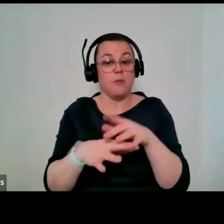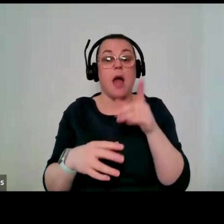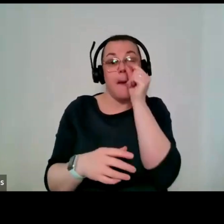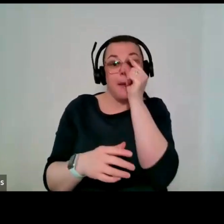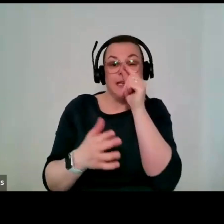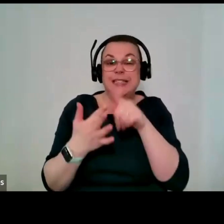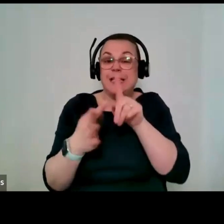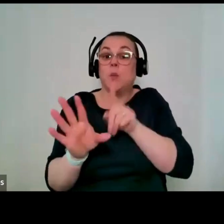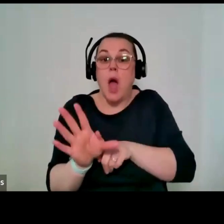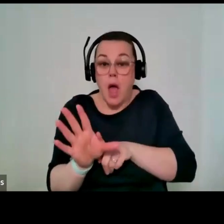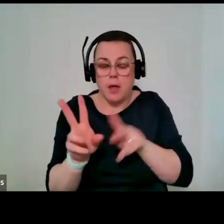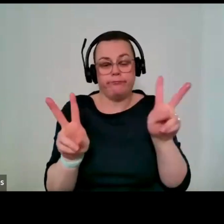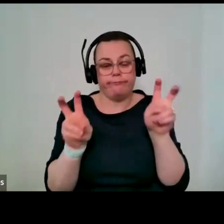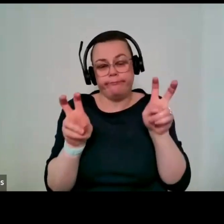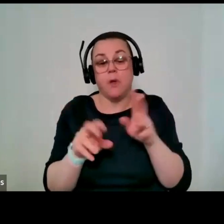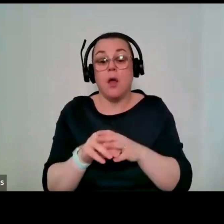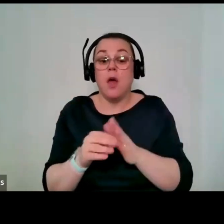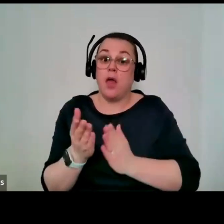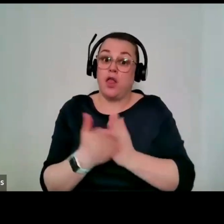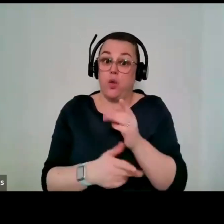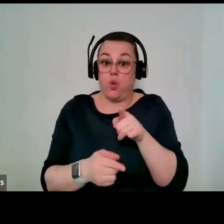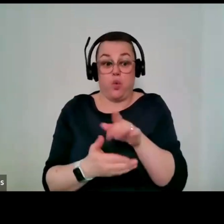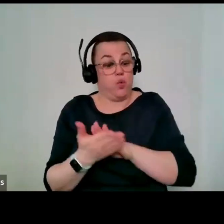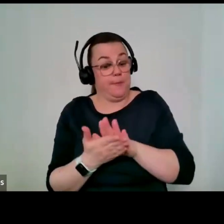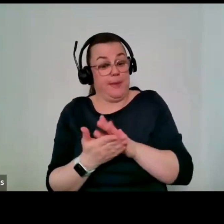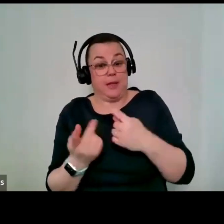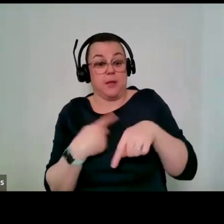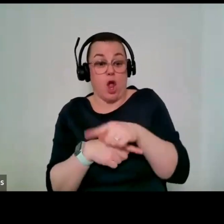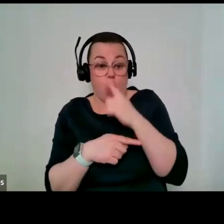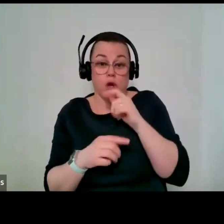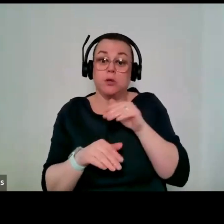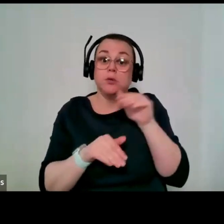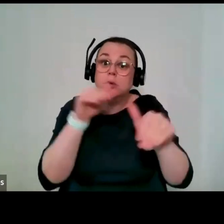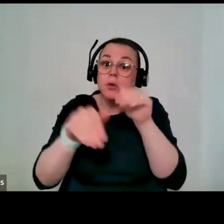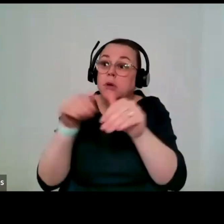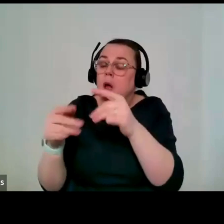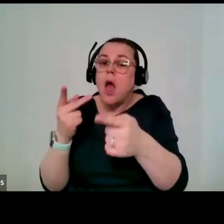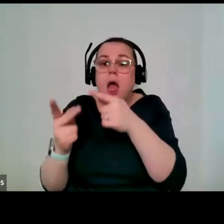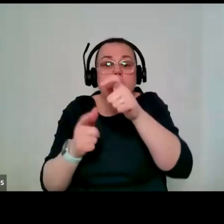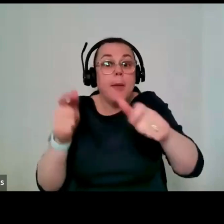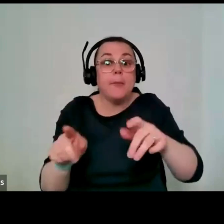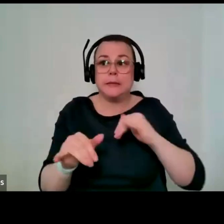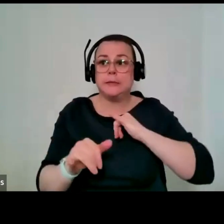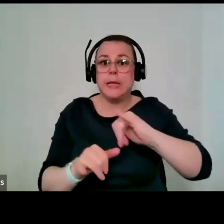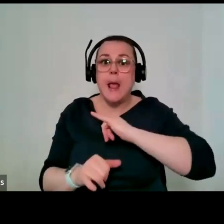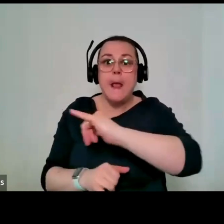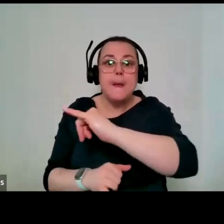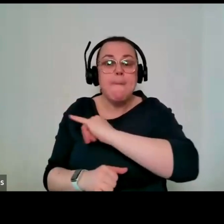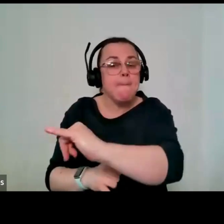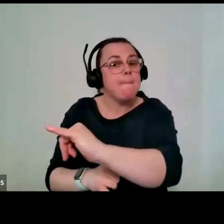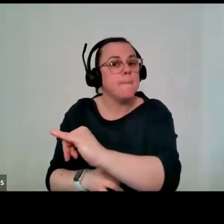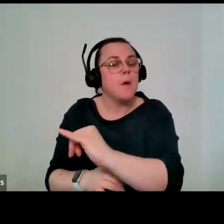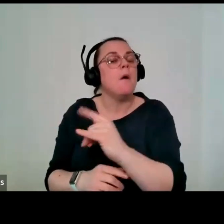EY, and through that I was able to reach out to other people with hearing loss and share my personal